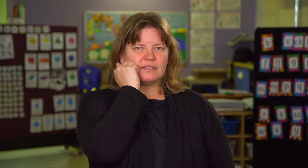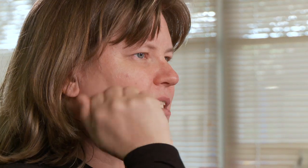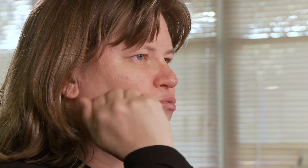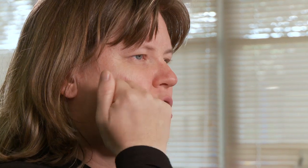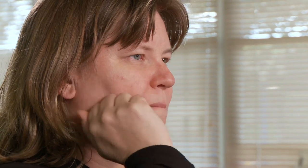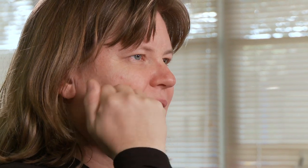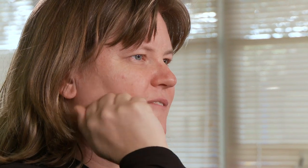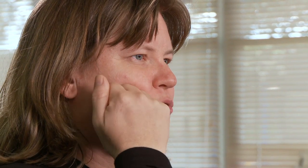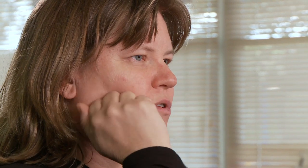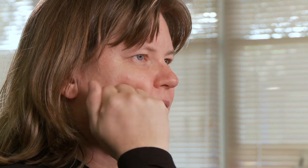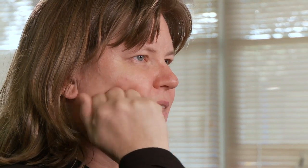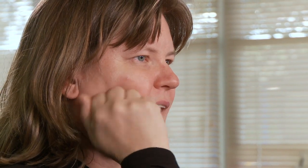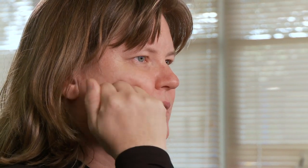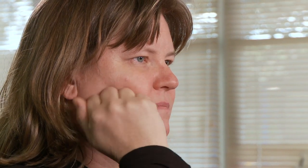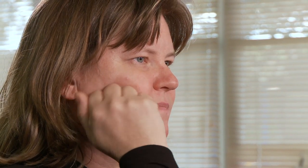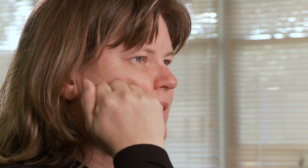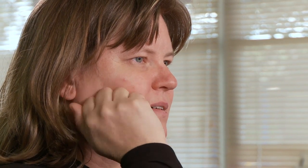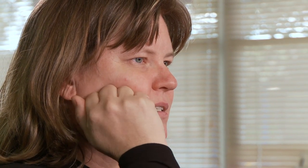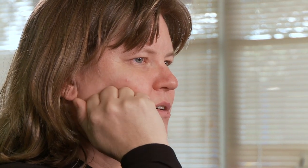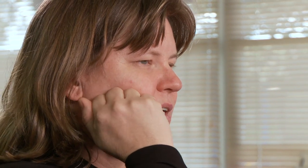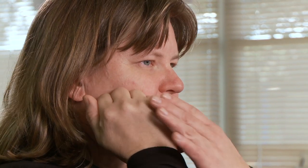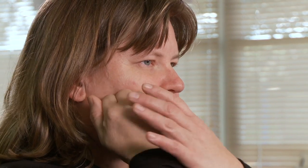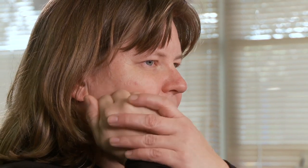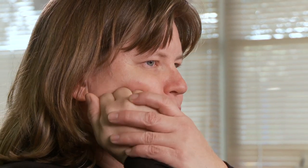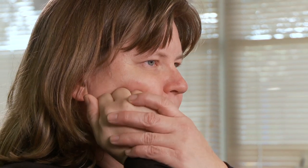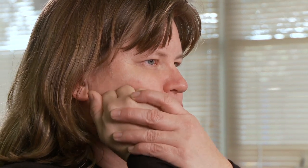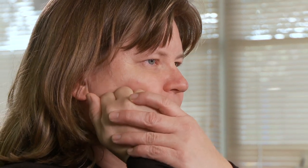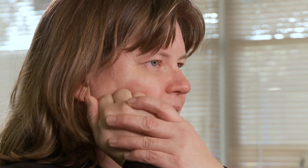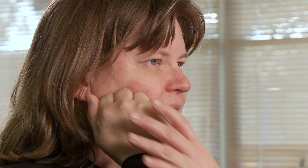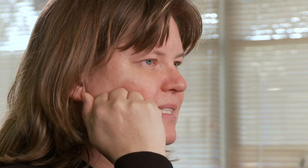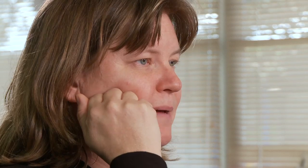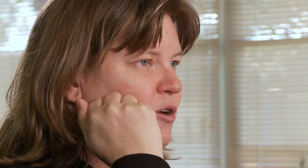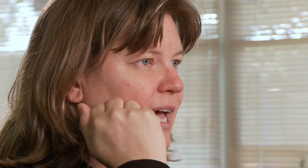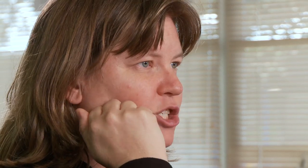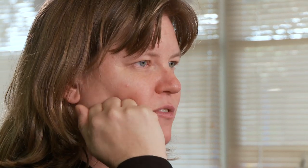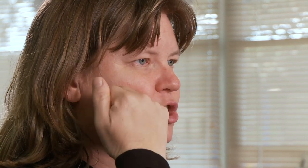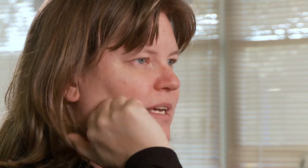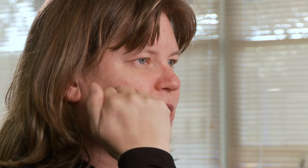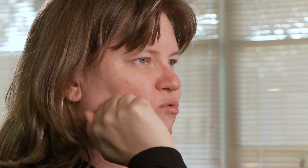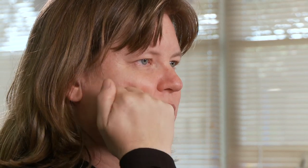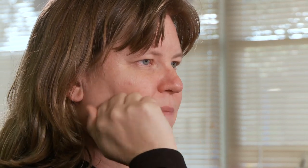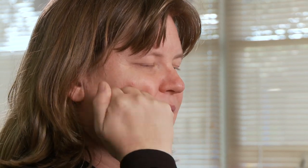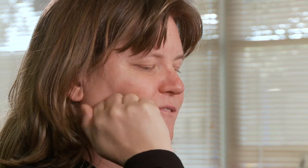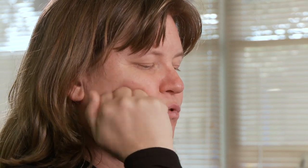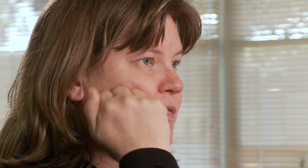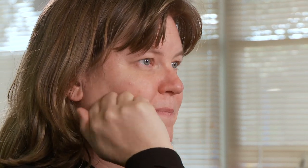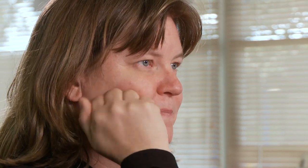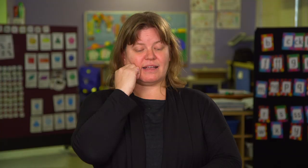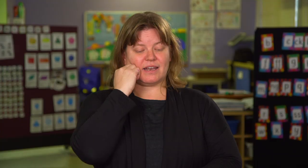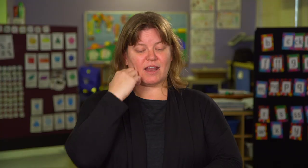is to rock back and forth like that. So the hand pretty much stays in the same location on the cheek, but it rocks back and forth. Like